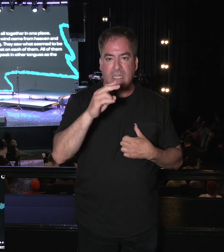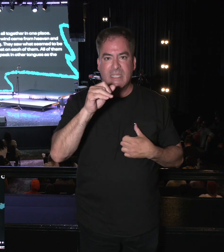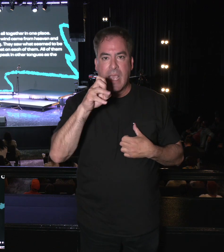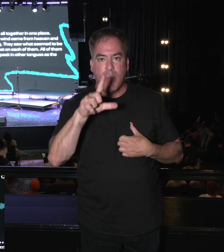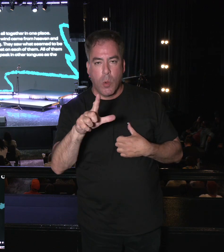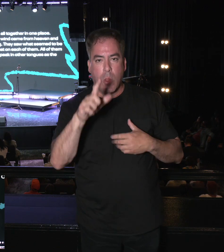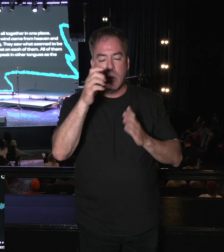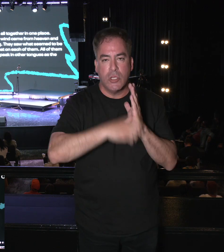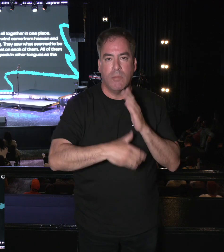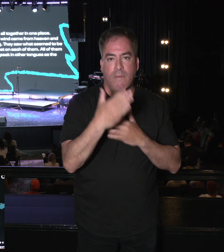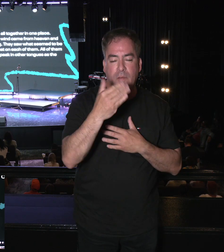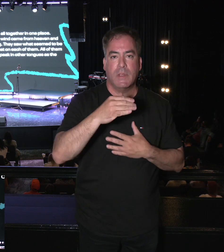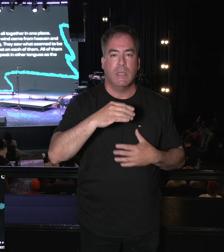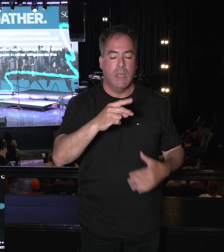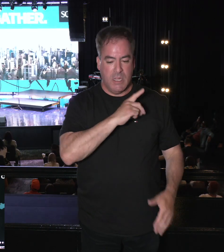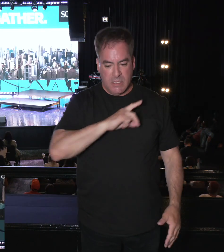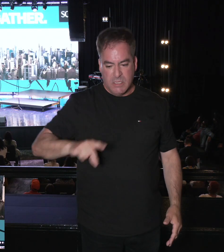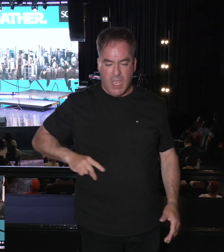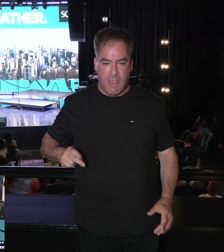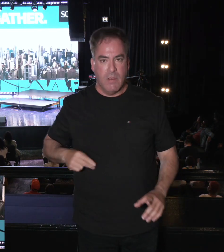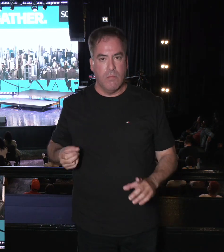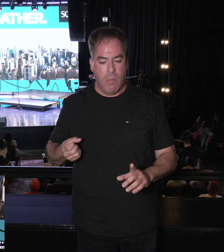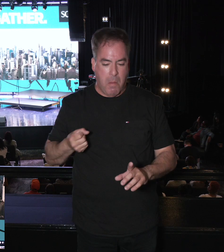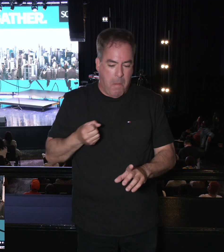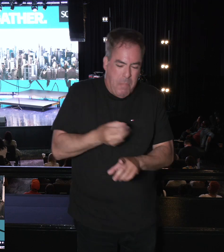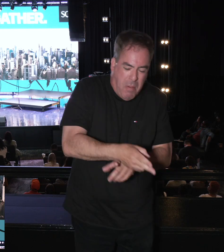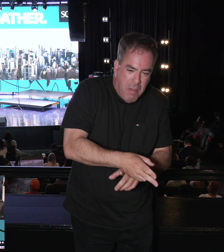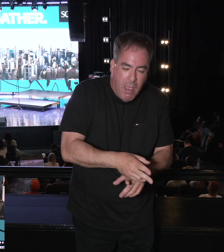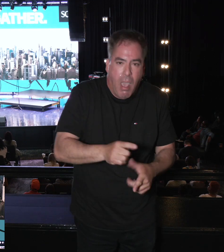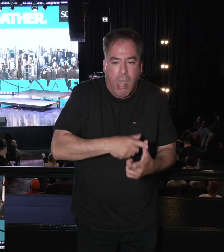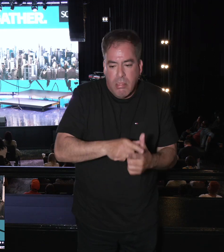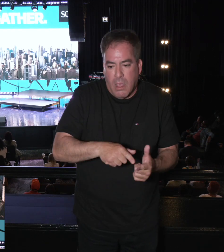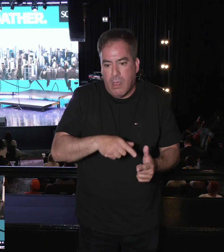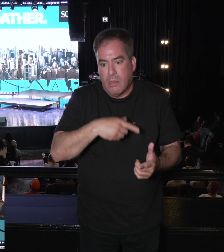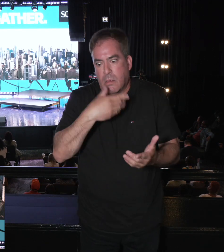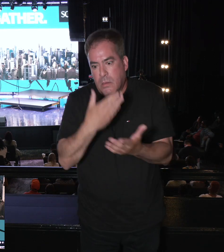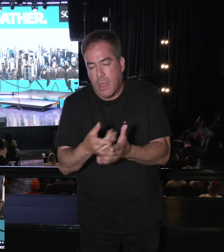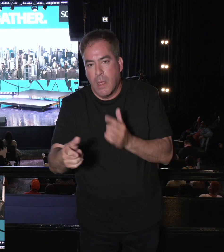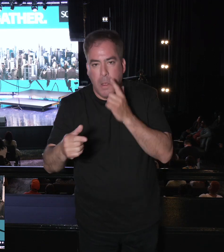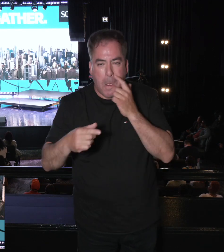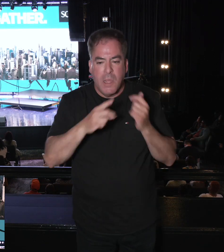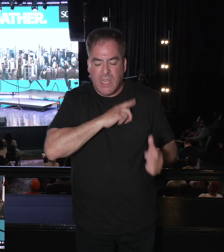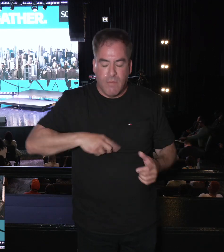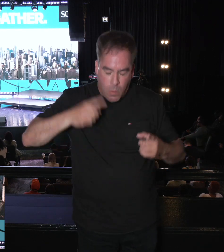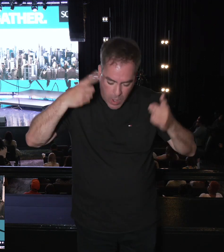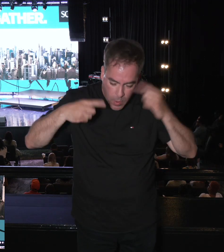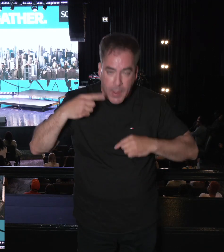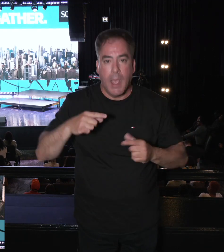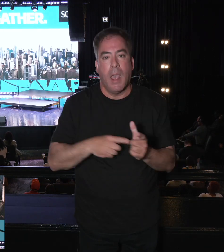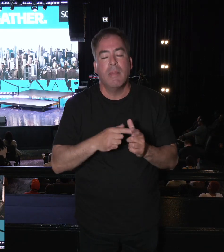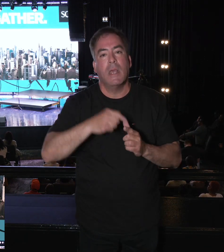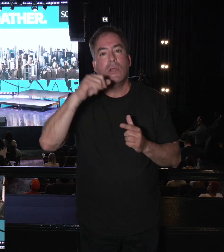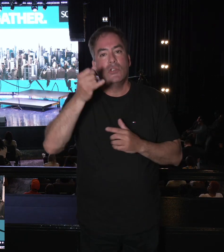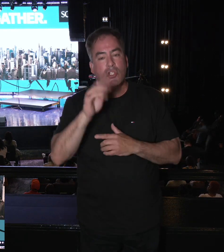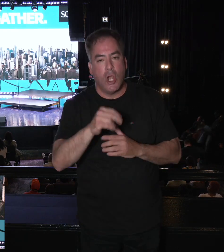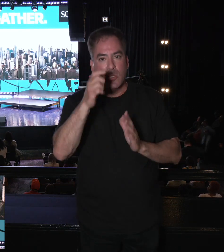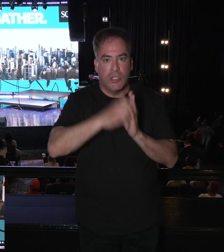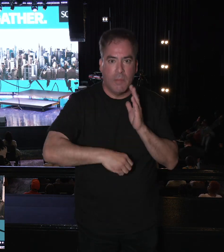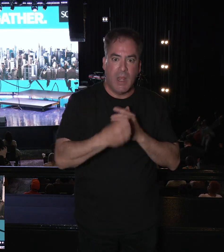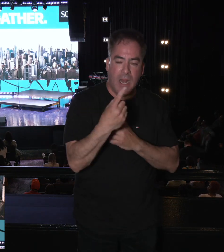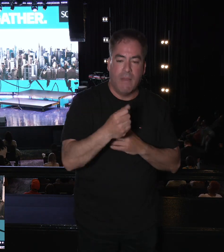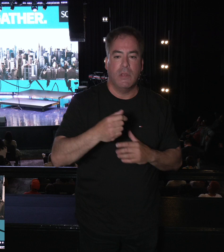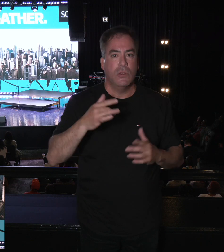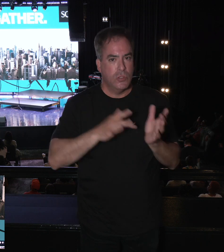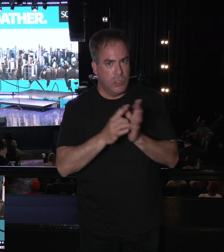15, David was defeated and came here and he wept here. John chapter 11, Jesus wept here. Jesus also taught